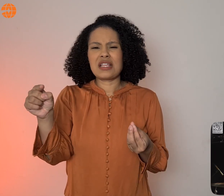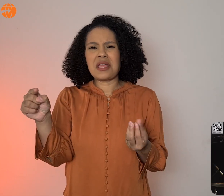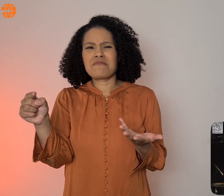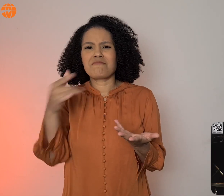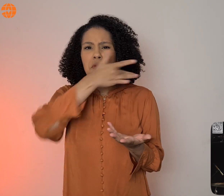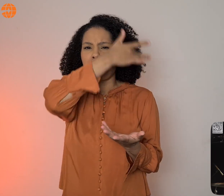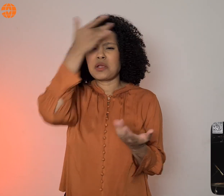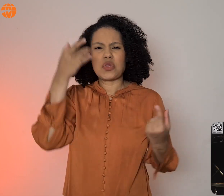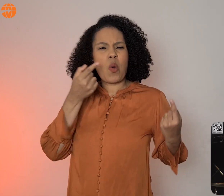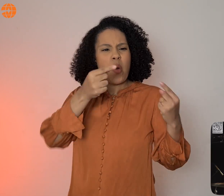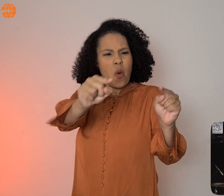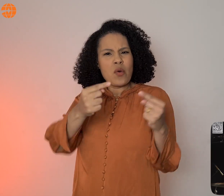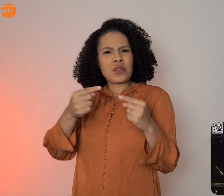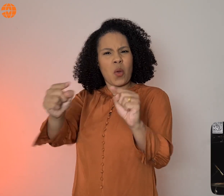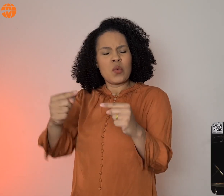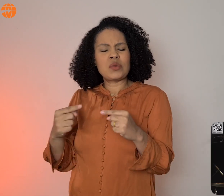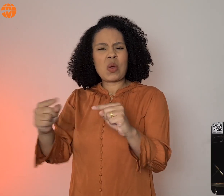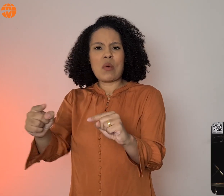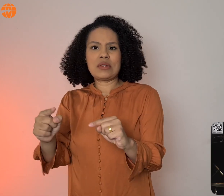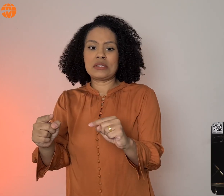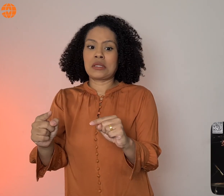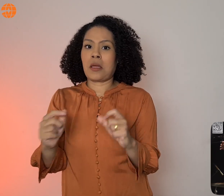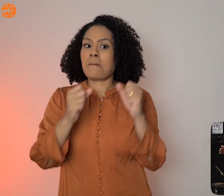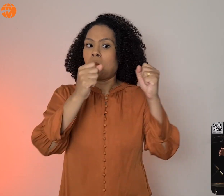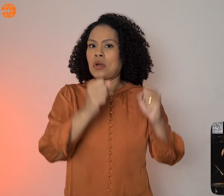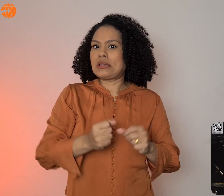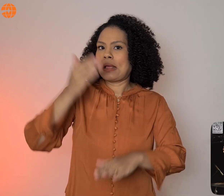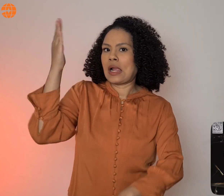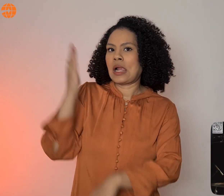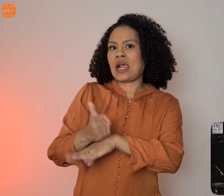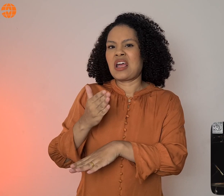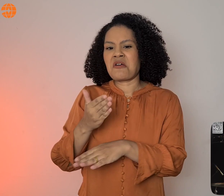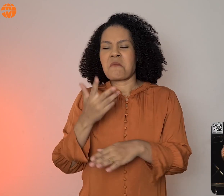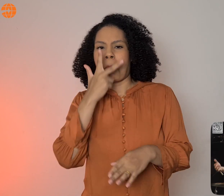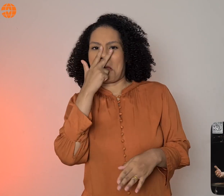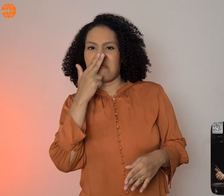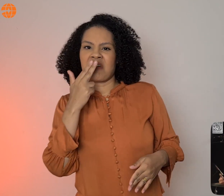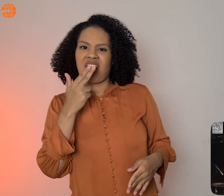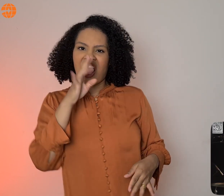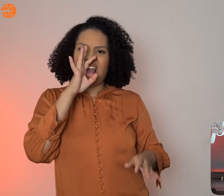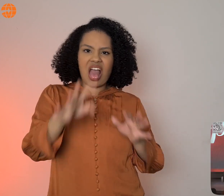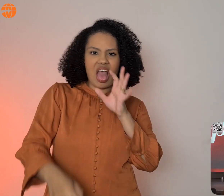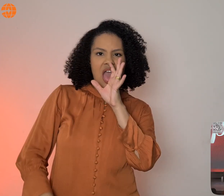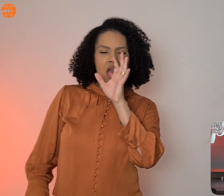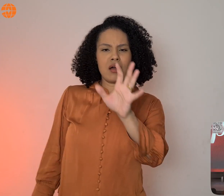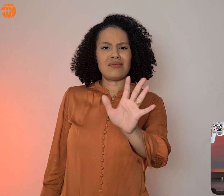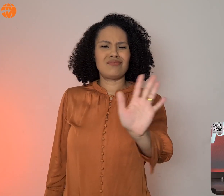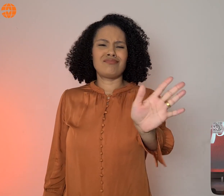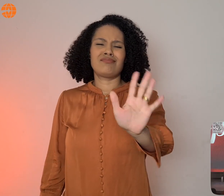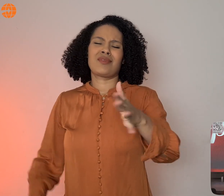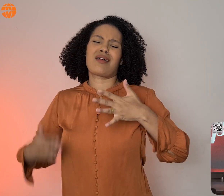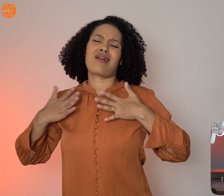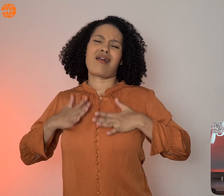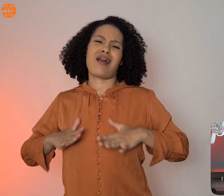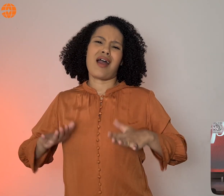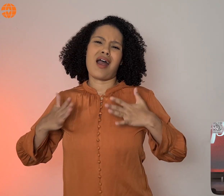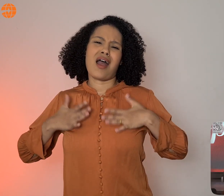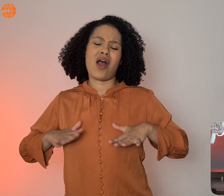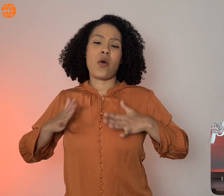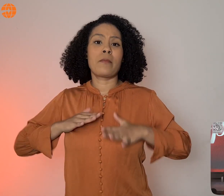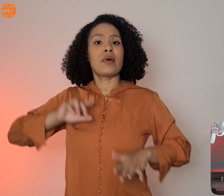Se você foi destratado, se alguém mais poderoso que você o destratou, God sees and he will be